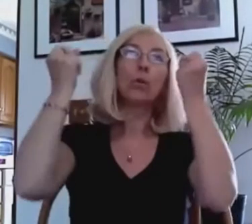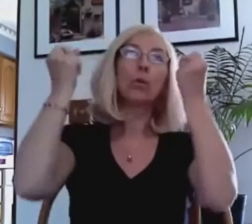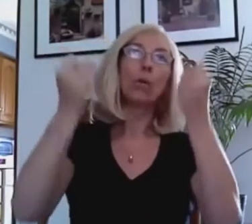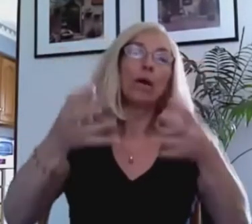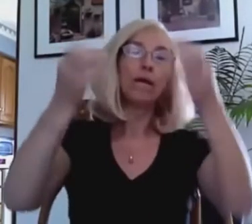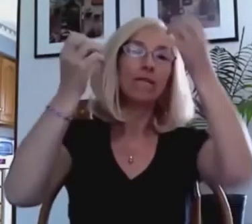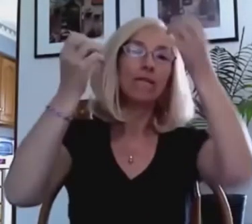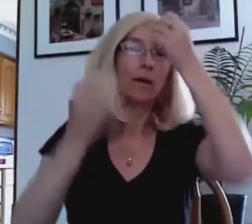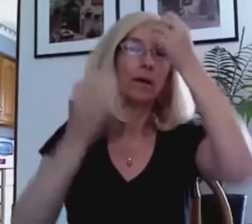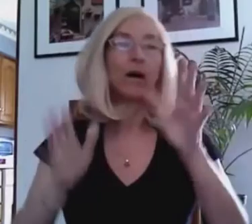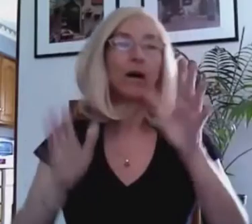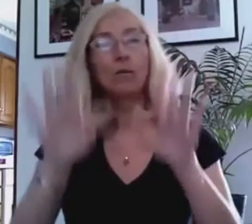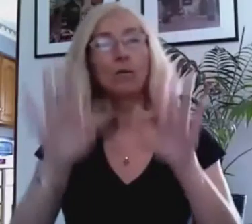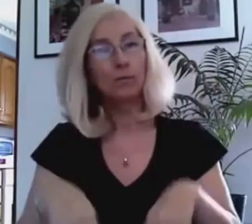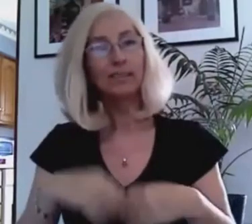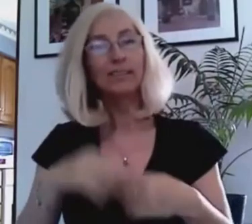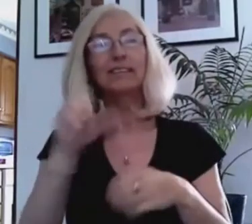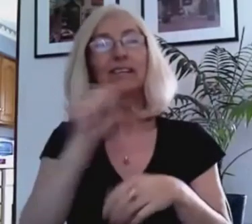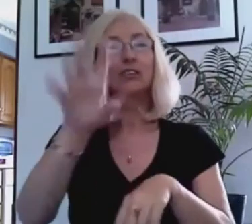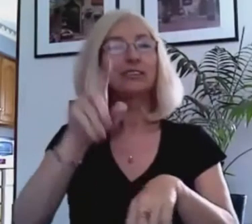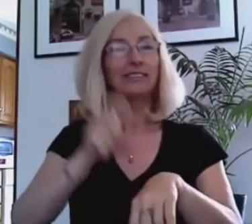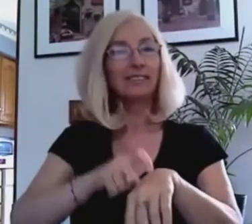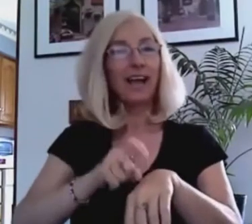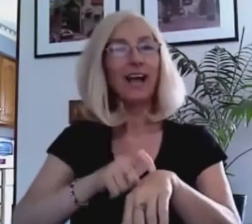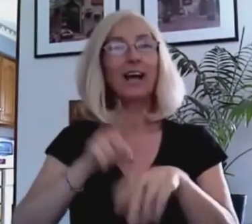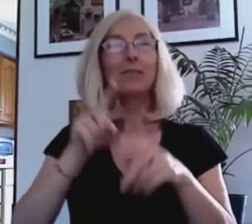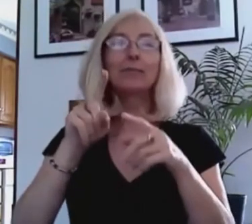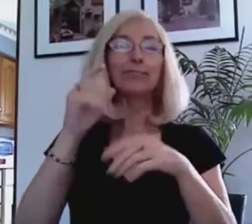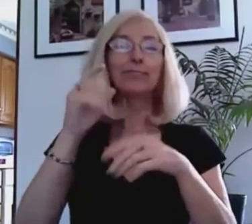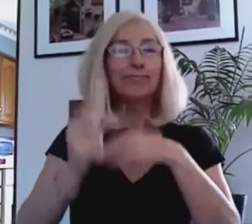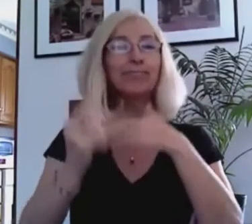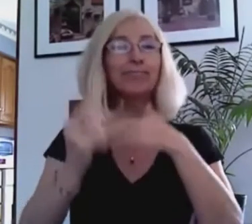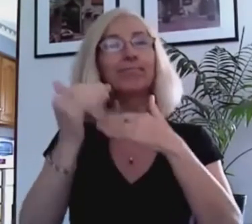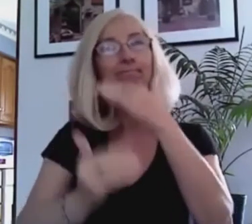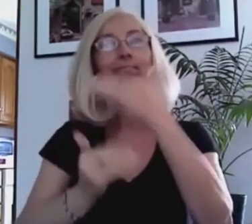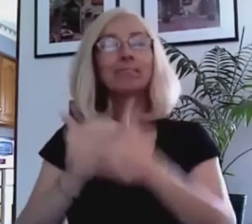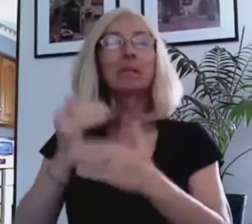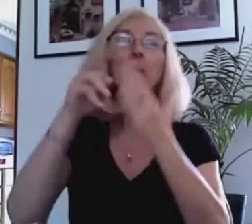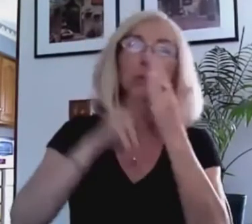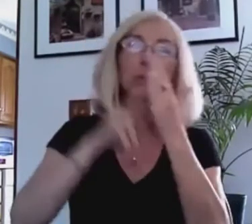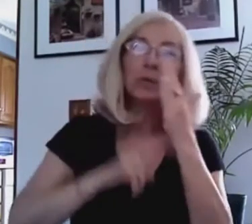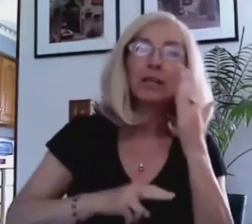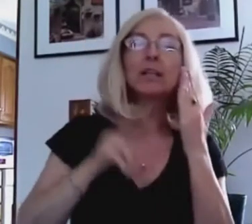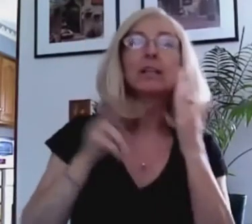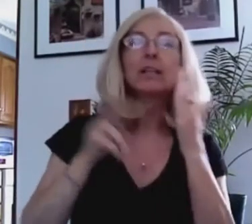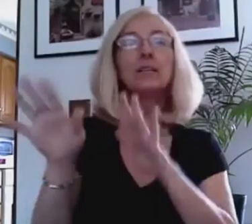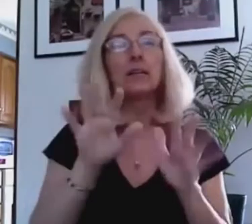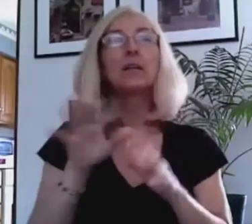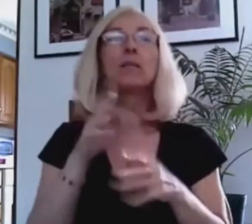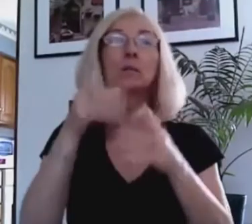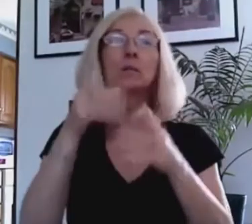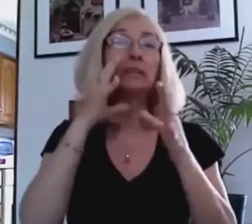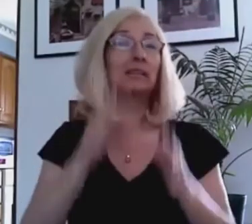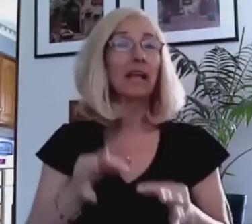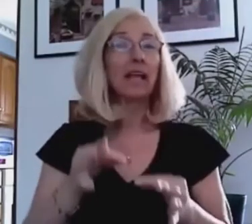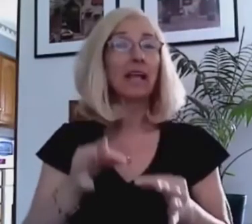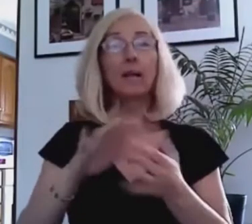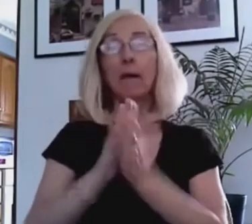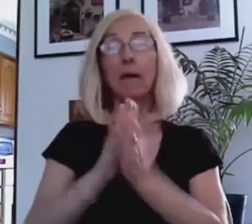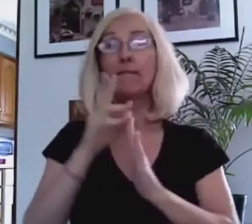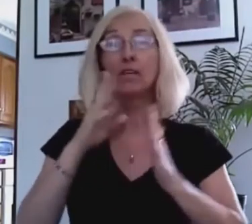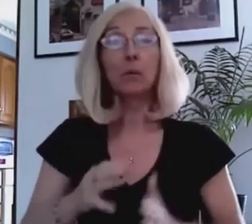So I'll post that information gradually, and I hope to add more and more information. I don't want to overwhelm people with so much information. So if you